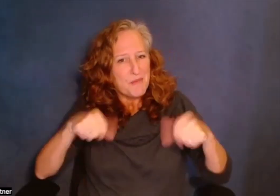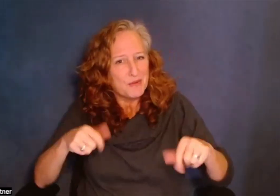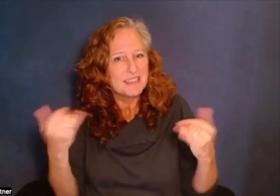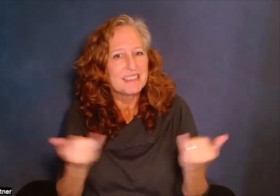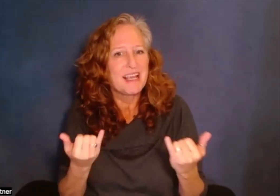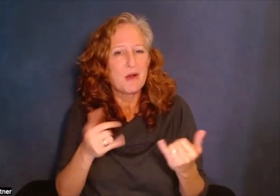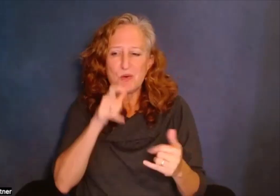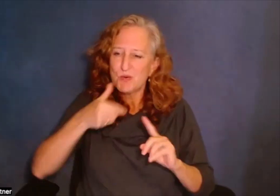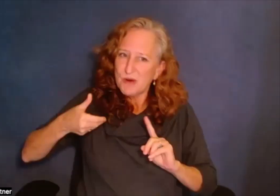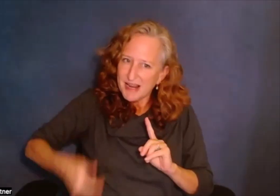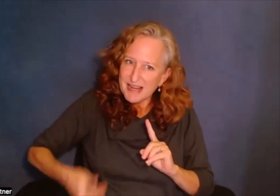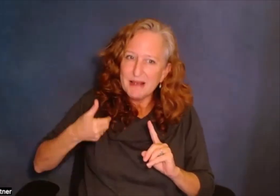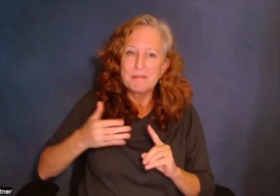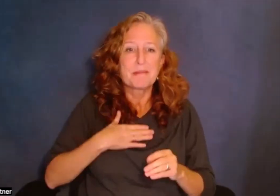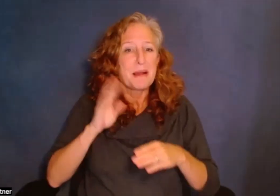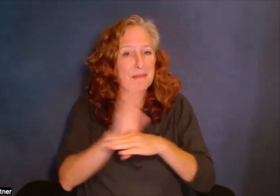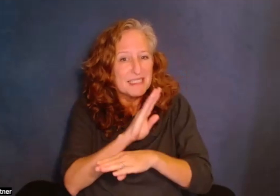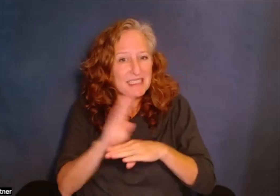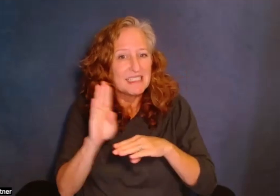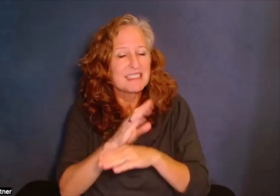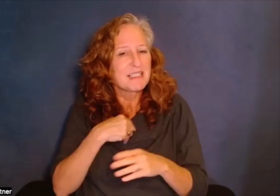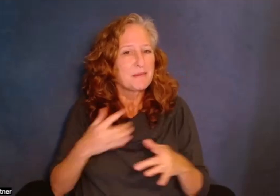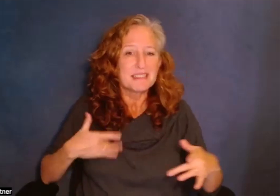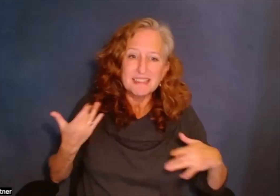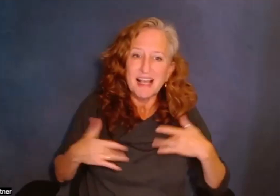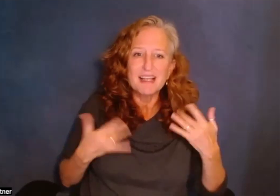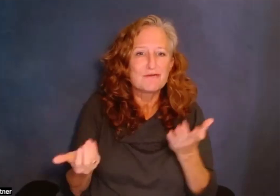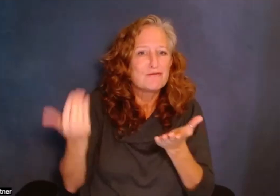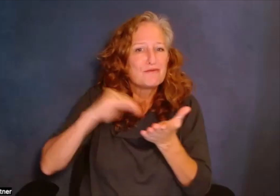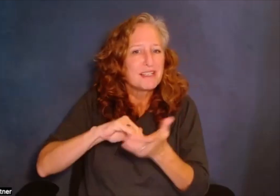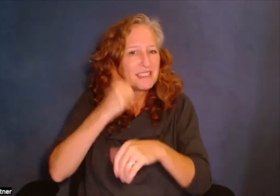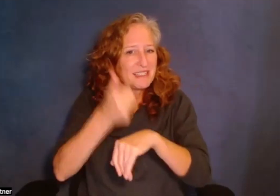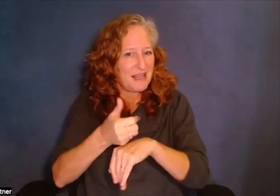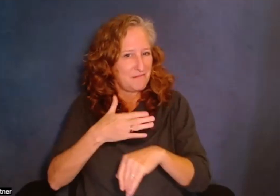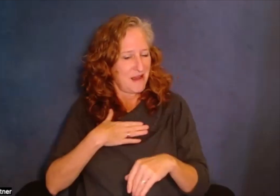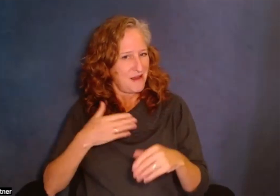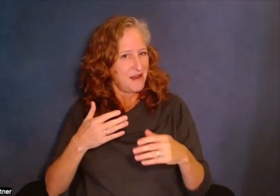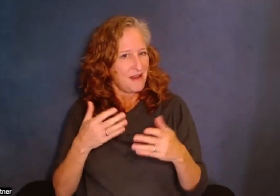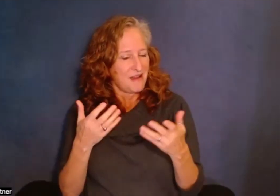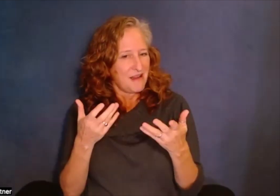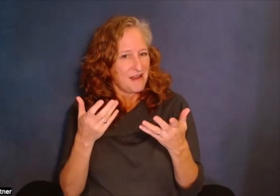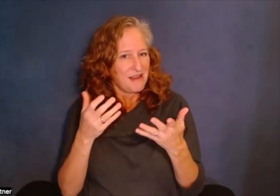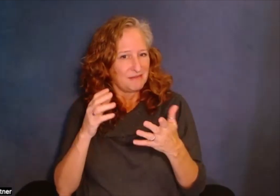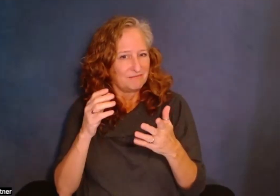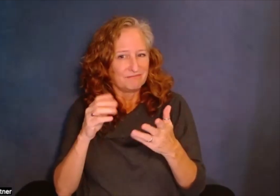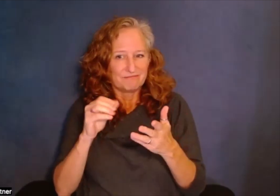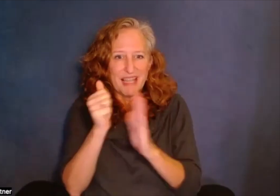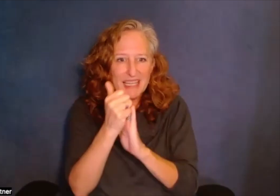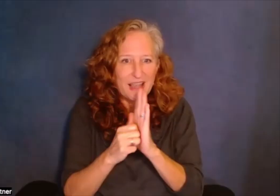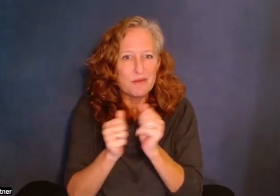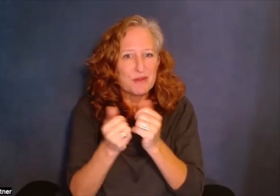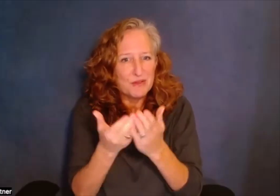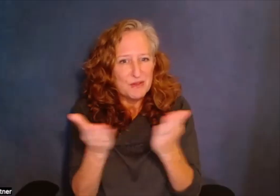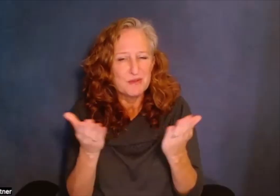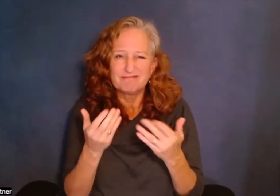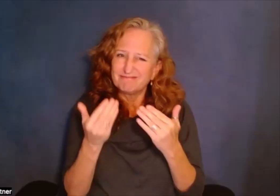Thank you all so much for joining this session. And I'm going to pass it over to Nikki to